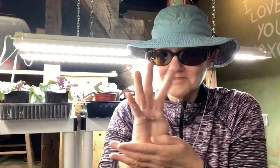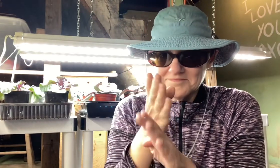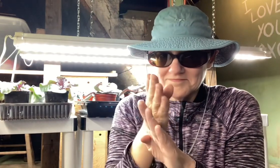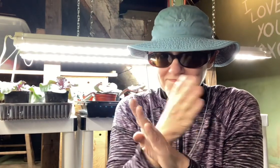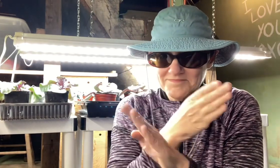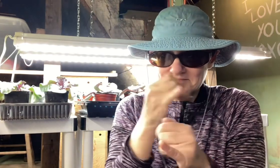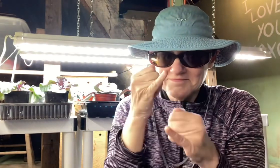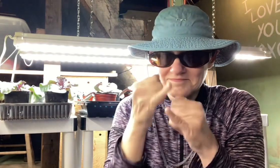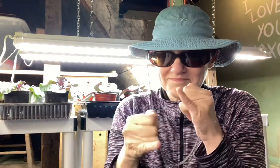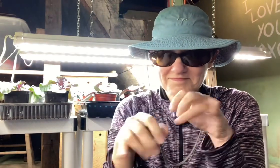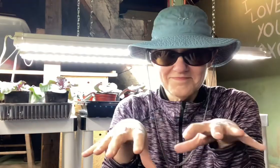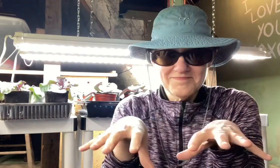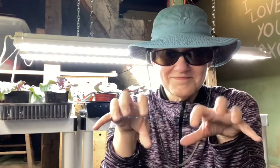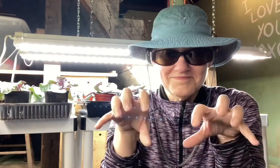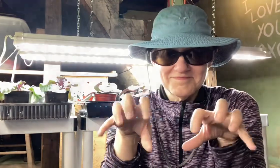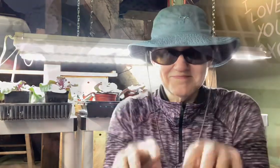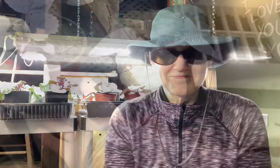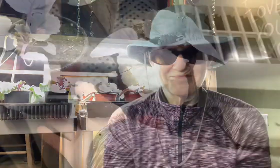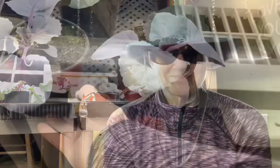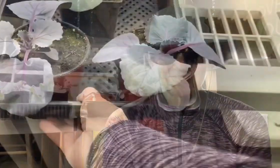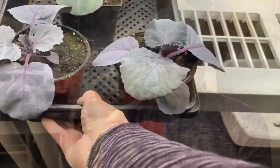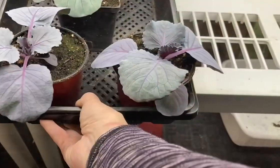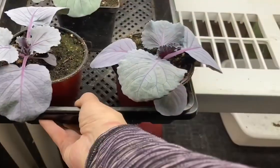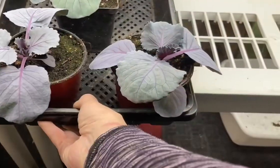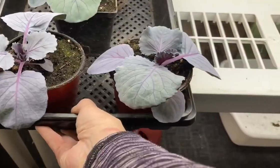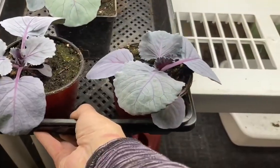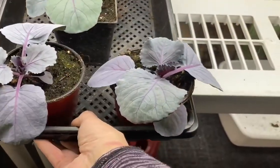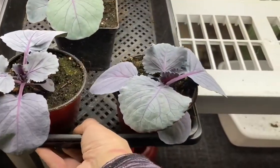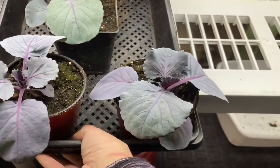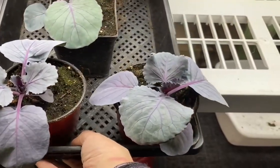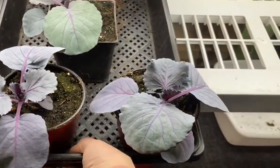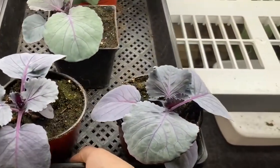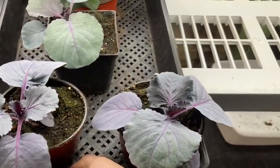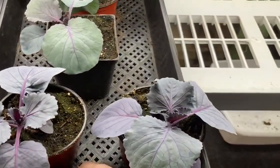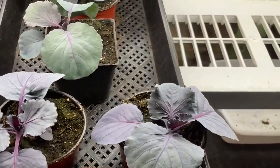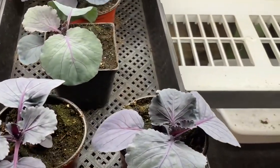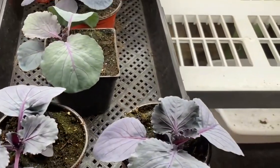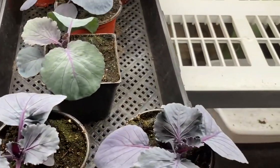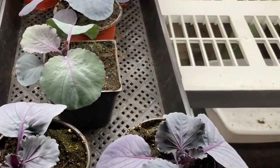4 weeks before the last frost.